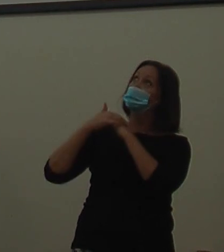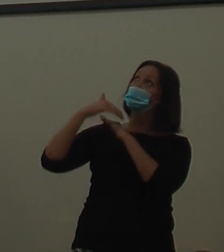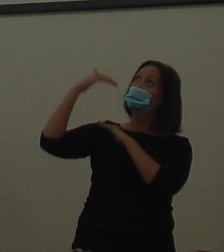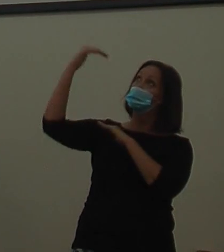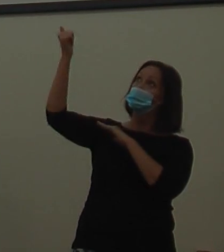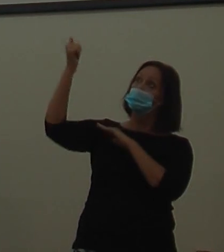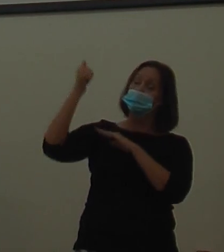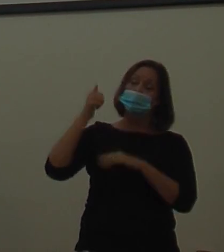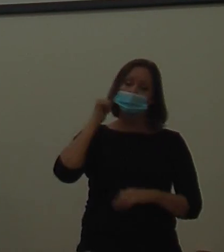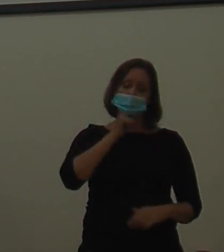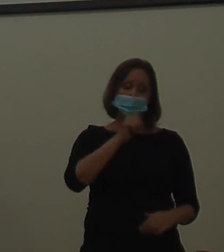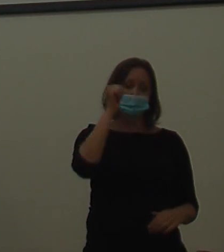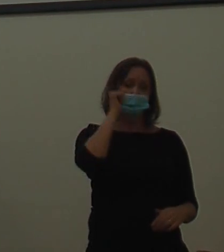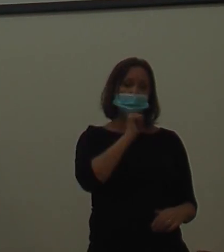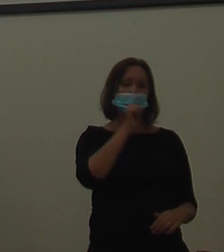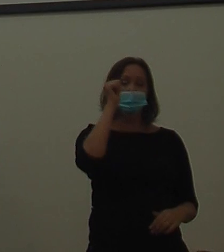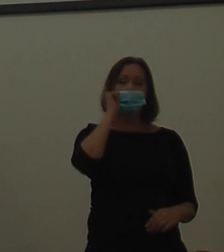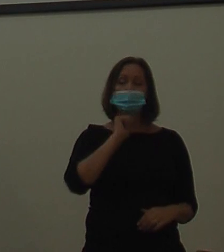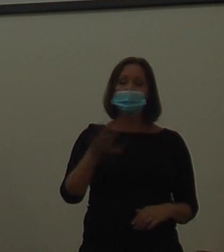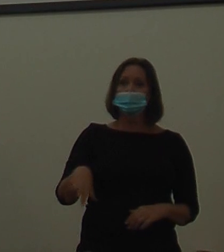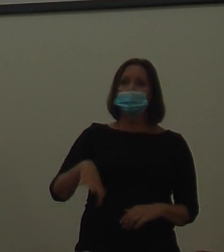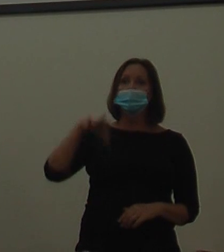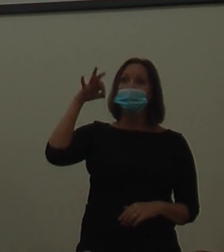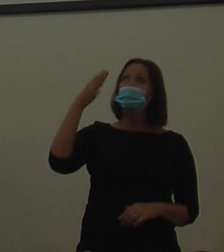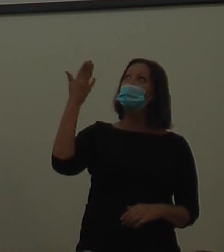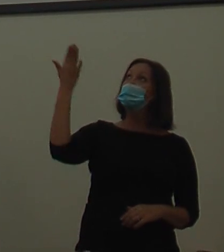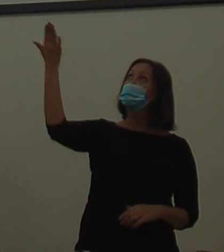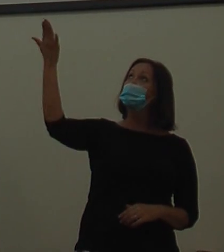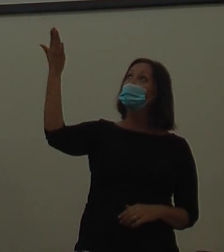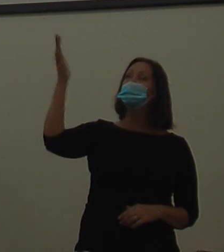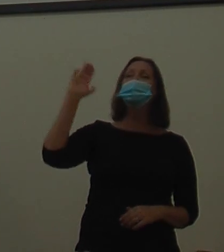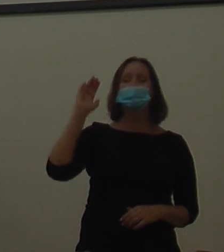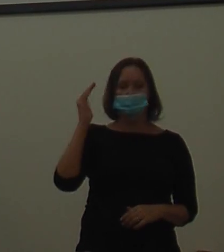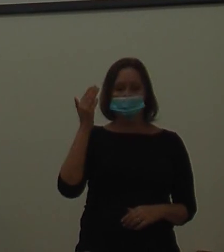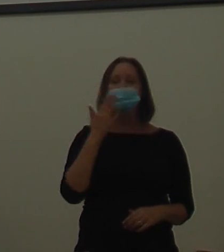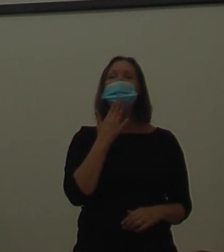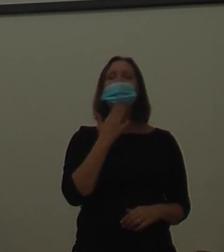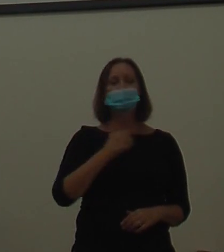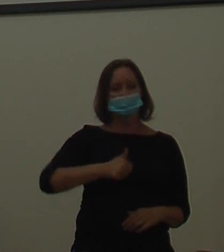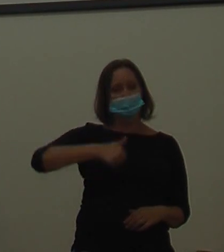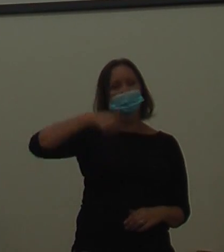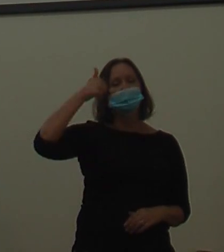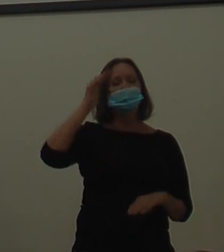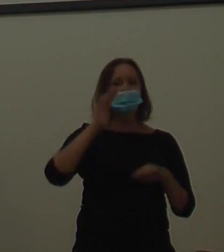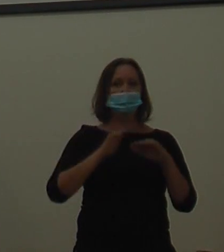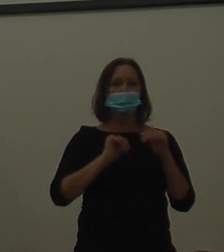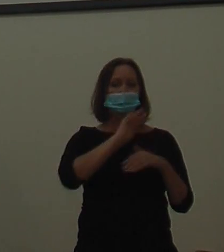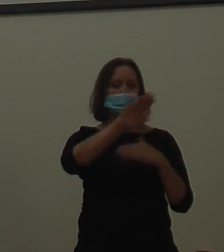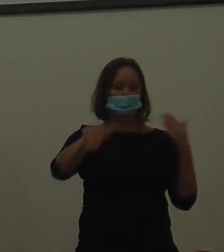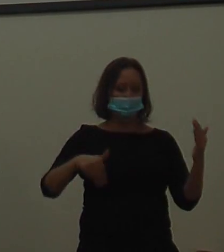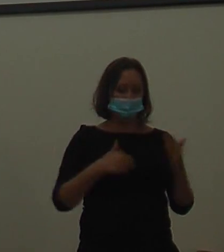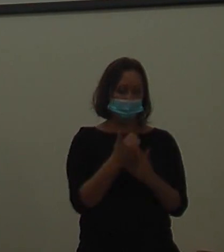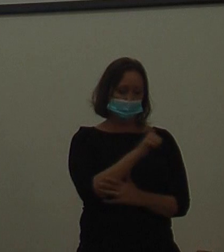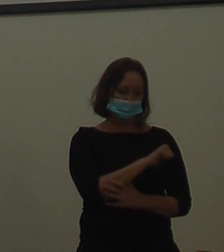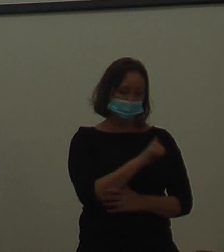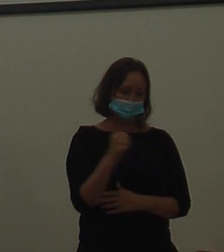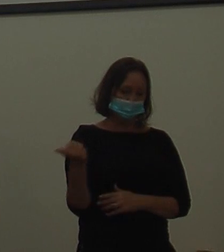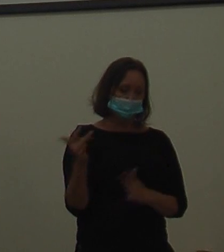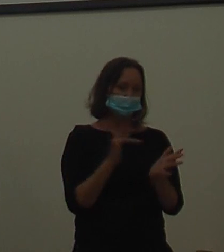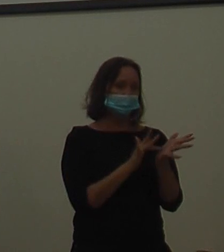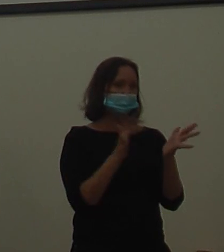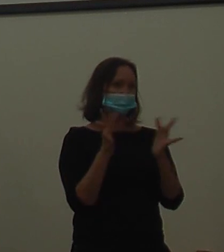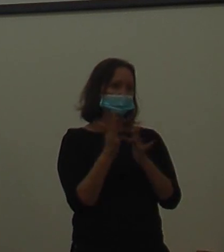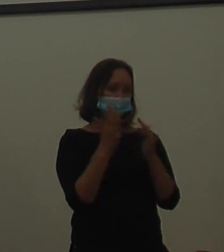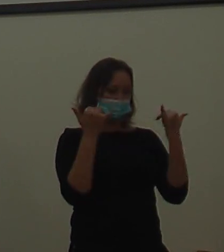Him from day to day, sweeter than all, sweeter than all. Jesus is